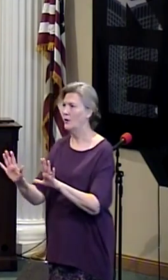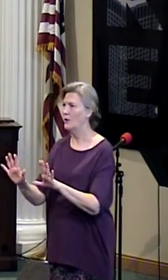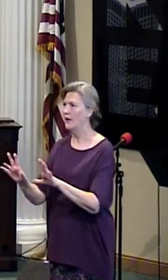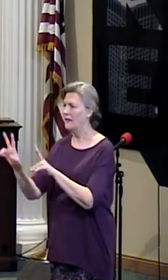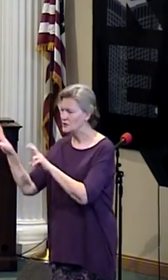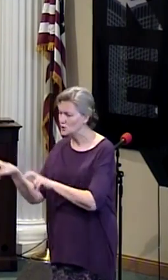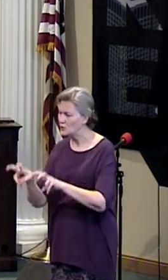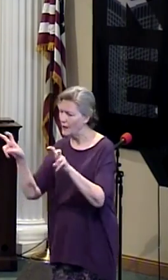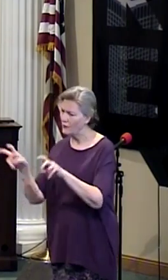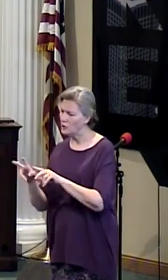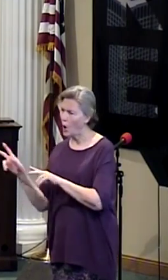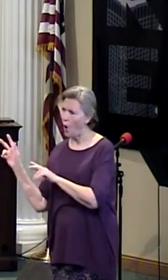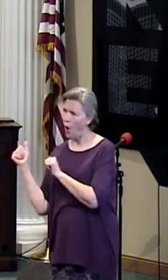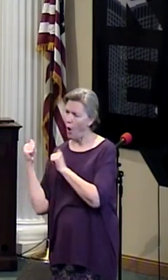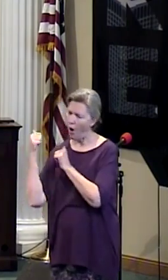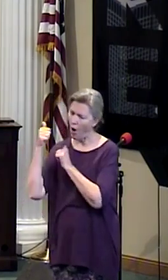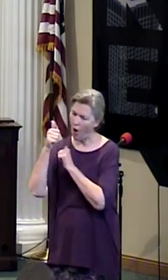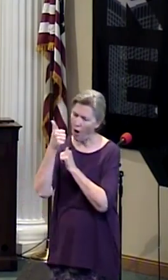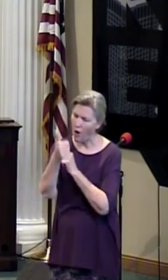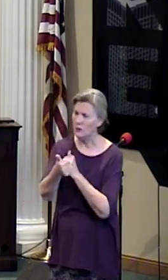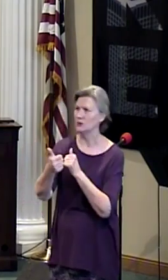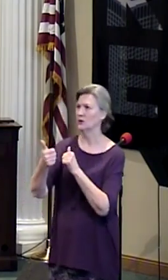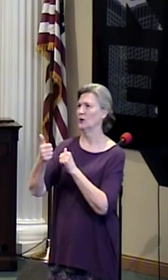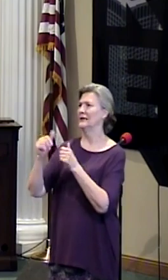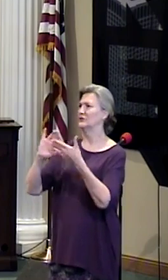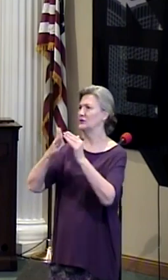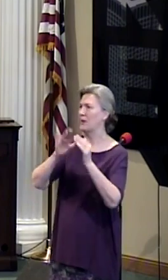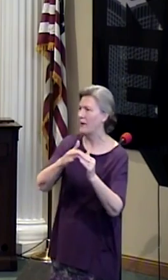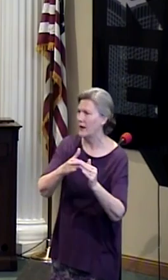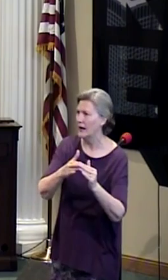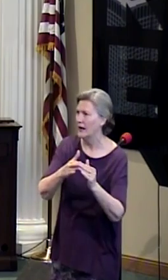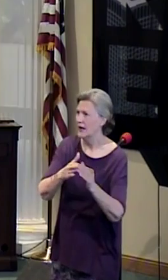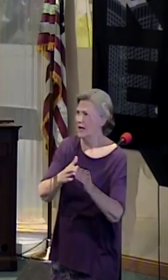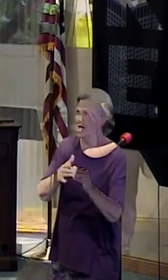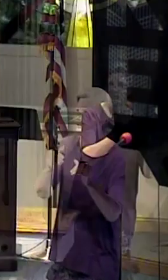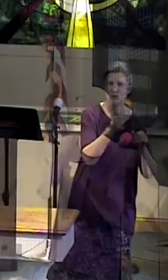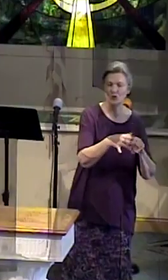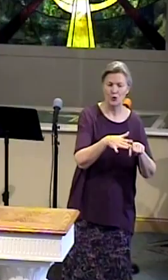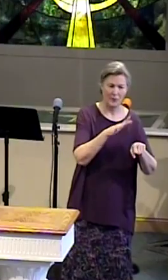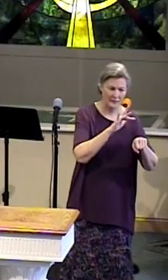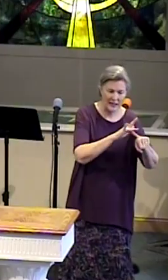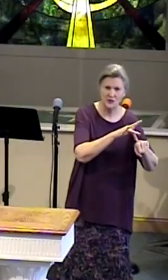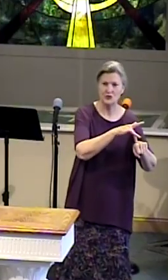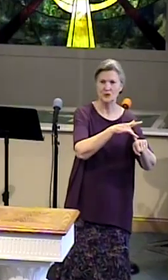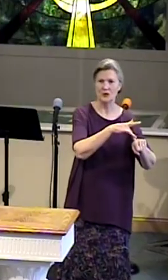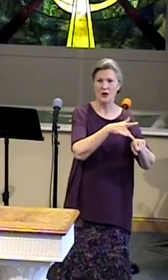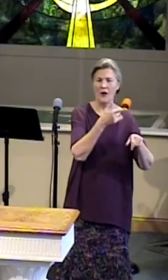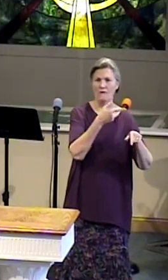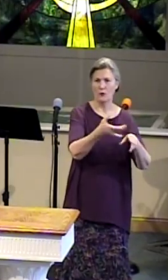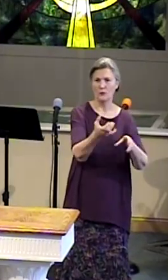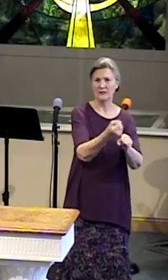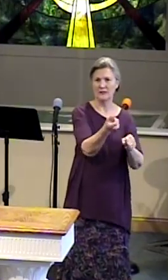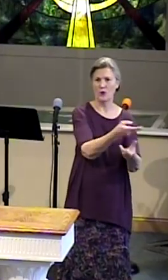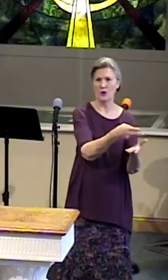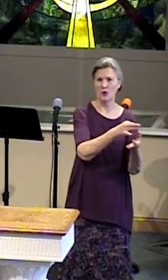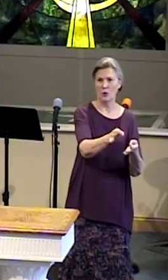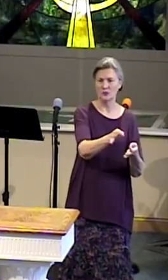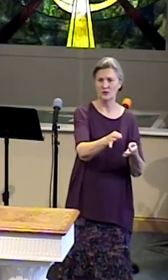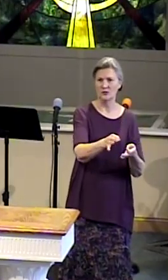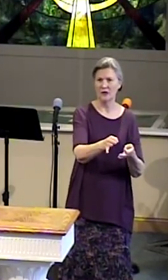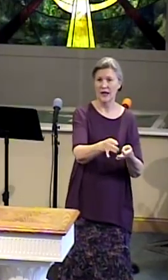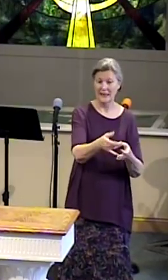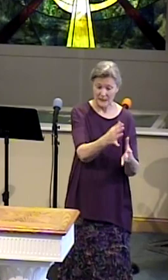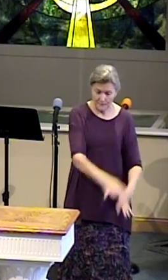telling you, if you don't have the Holy Ghost, we'll travel all the way to get to you. I'll lay hands on you. Someone will lay hands on you because